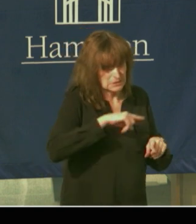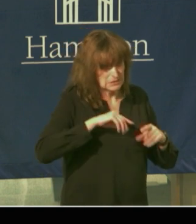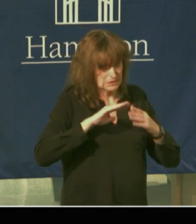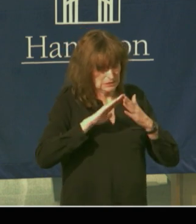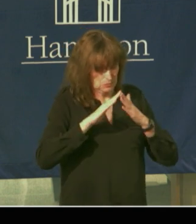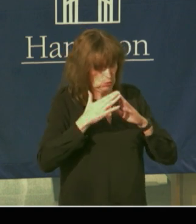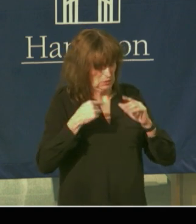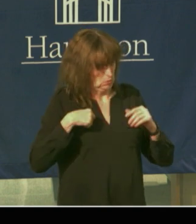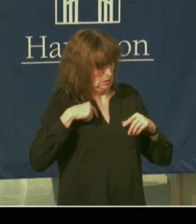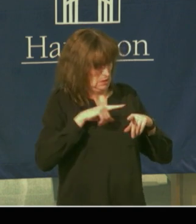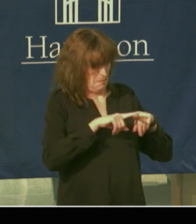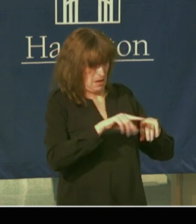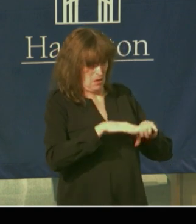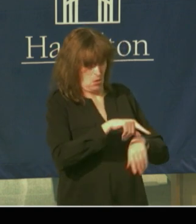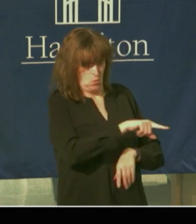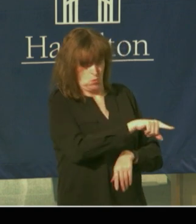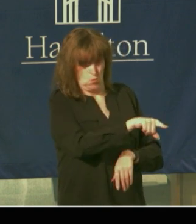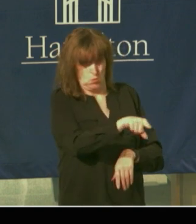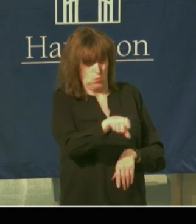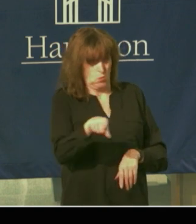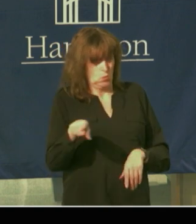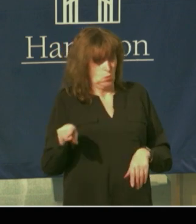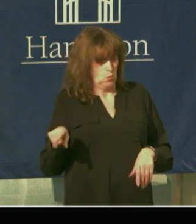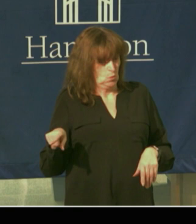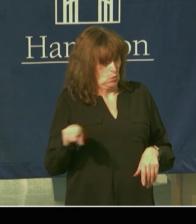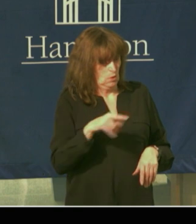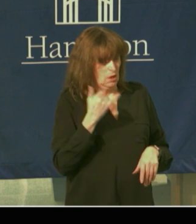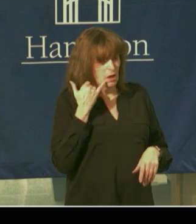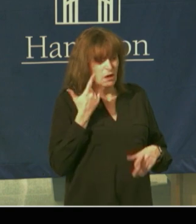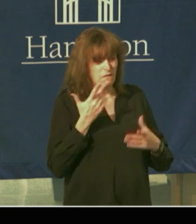doesn't participate, and so far they have, if they